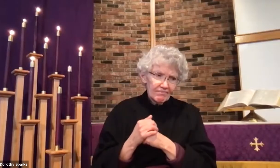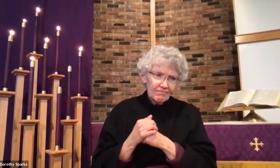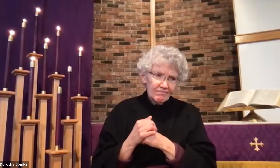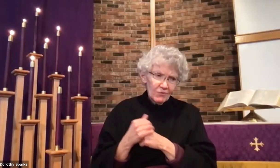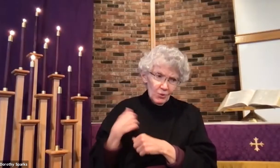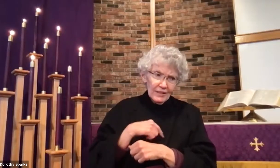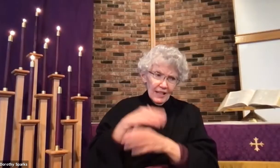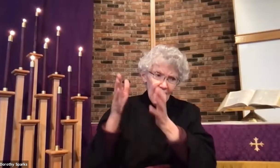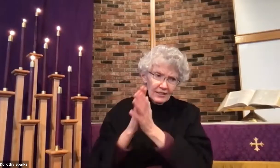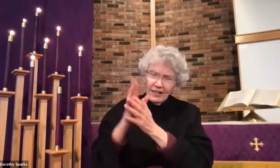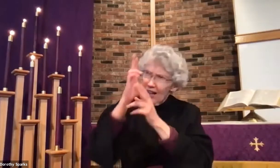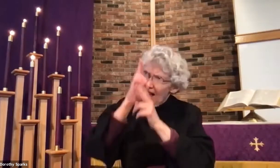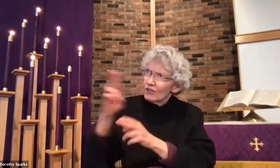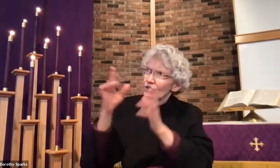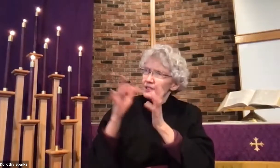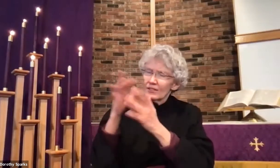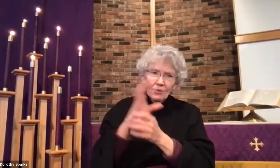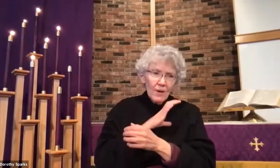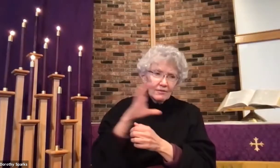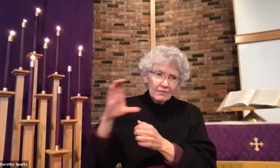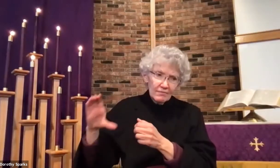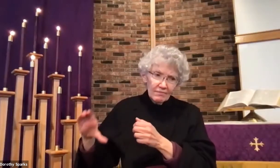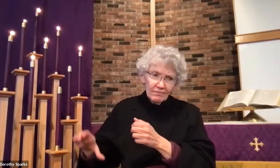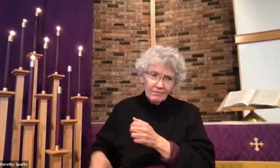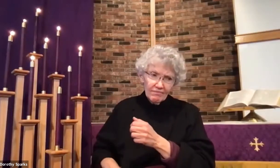ask this to honor Jesus Christ.